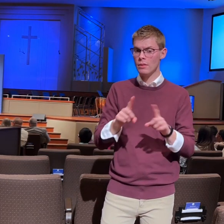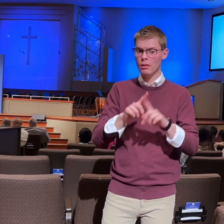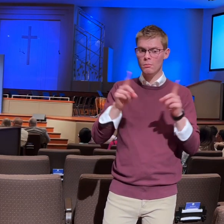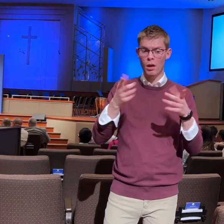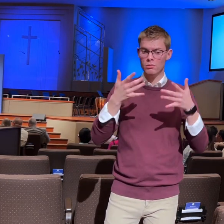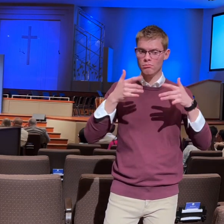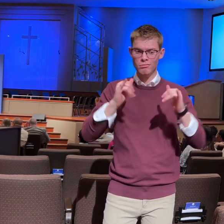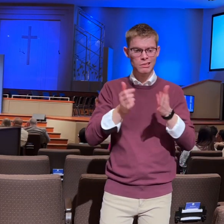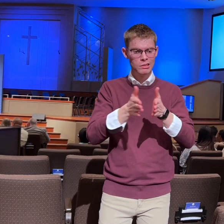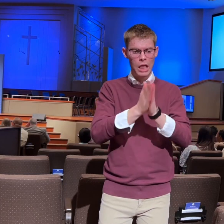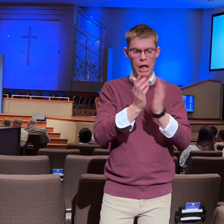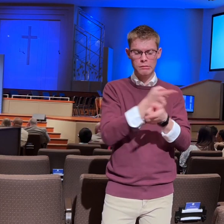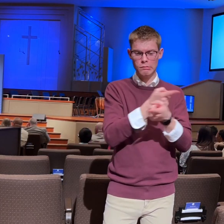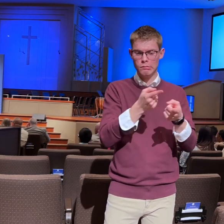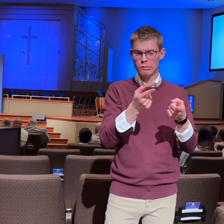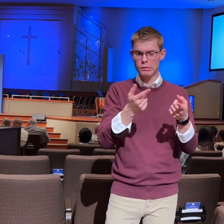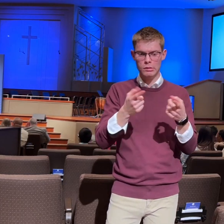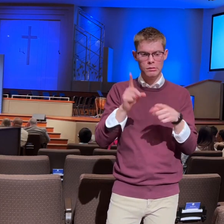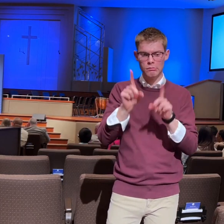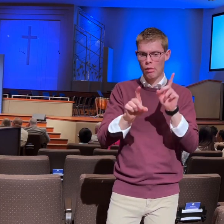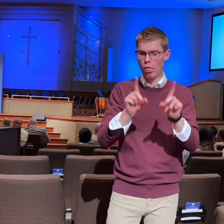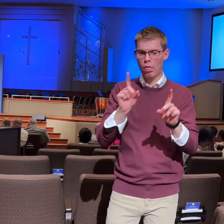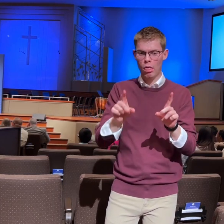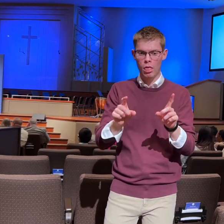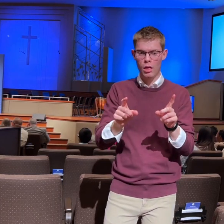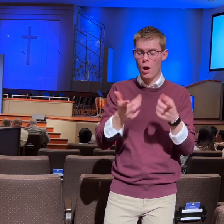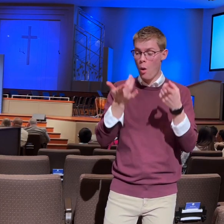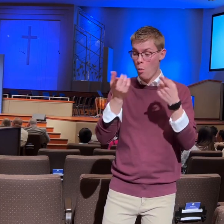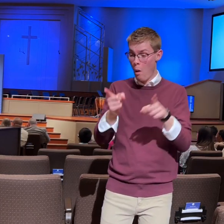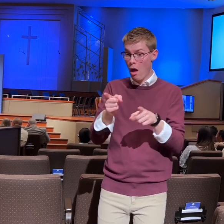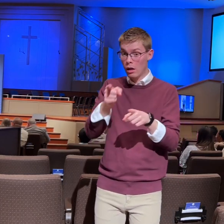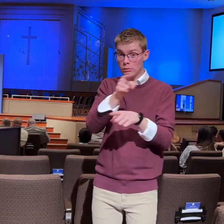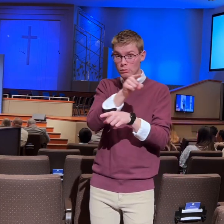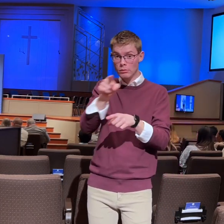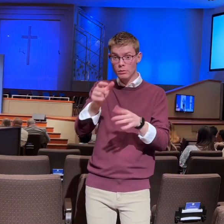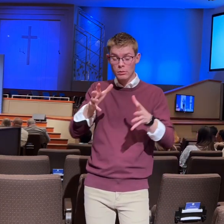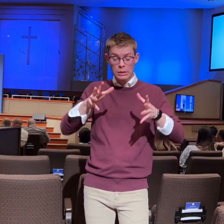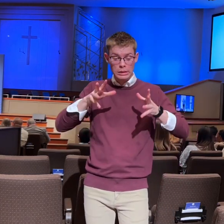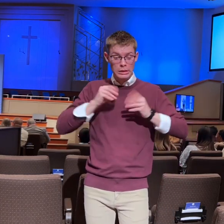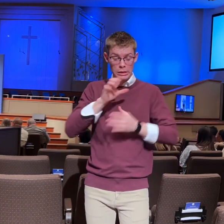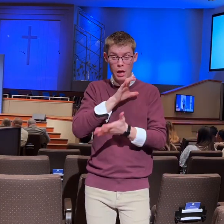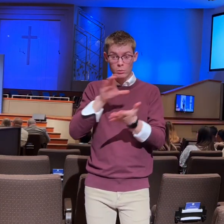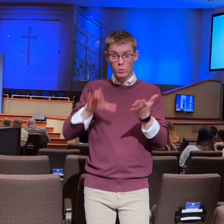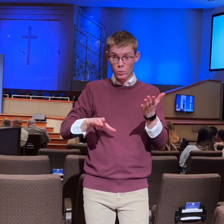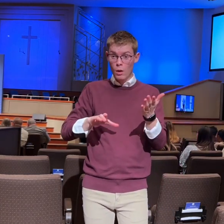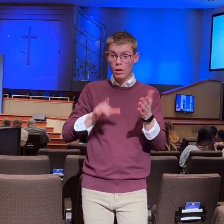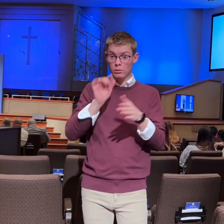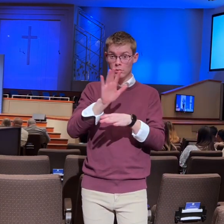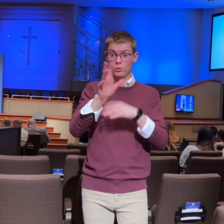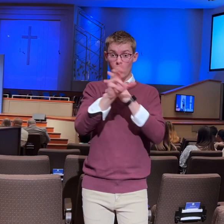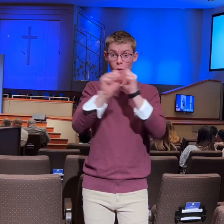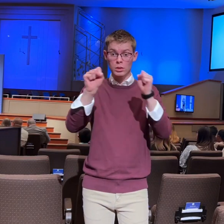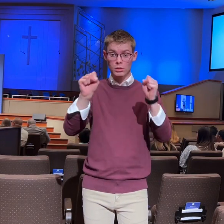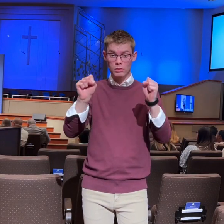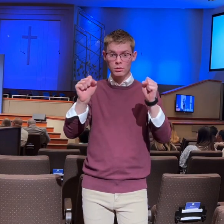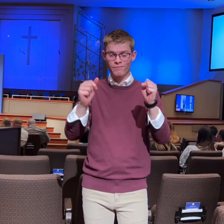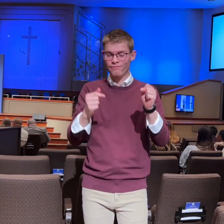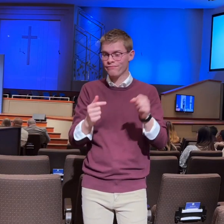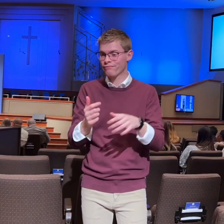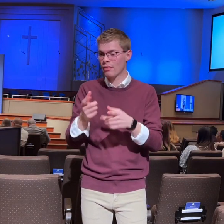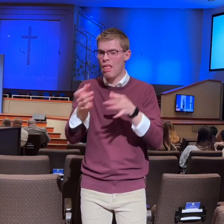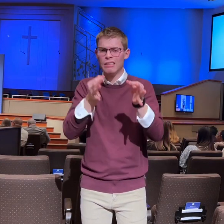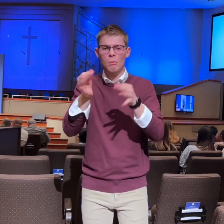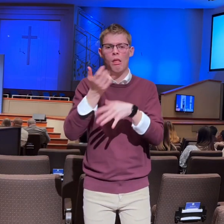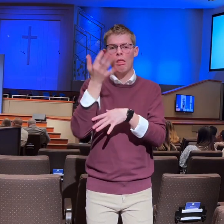still ask them some basic questions. When did you accept Jesus Christ as your Savior? Tell us your testimony